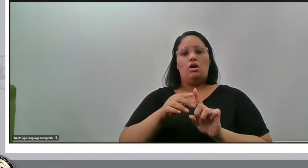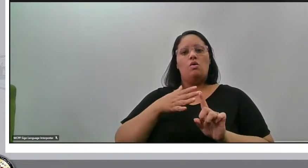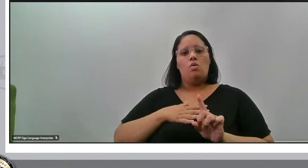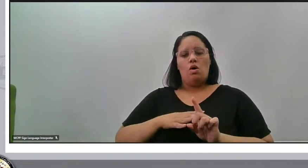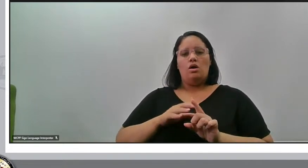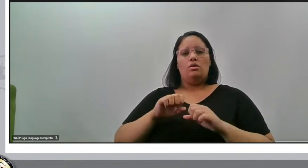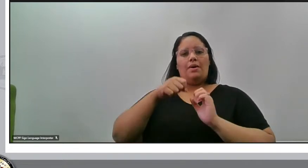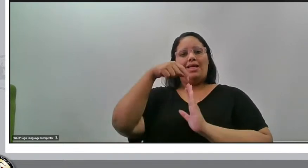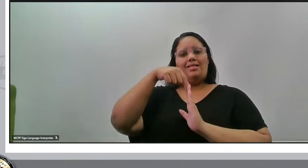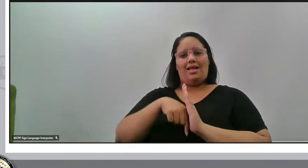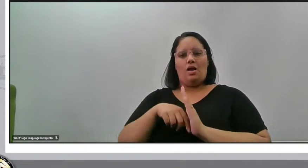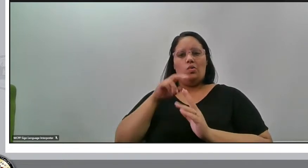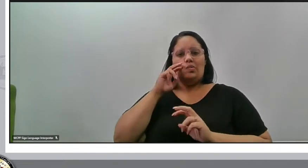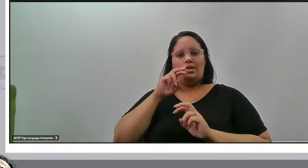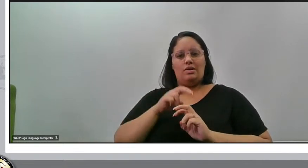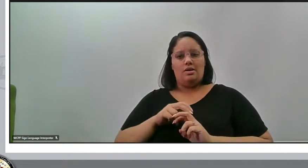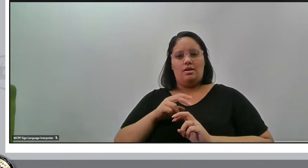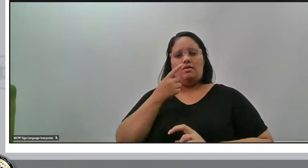a breakdown of the